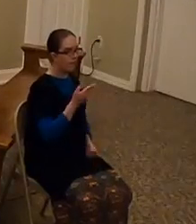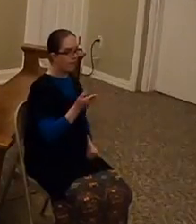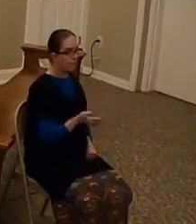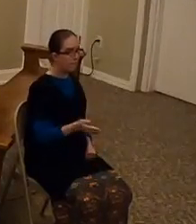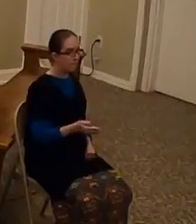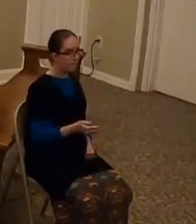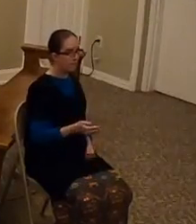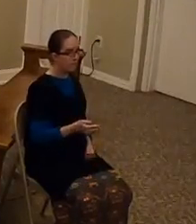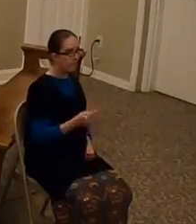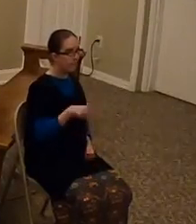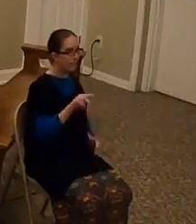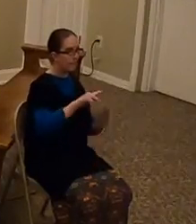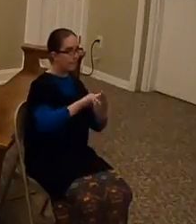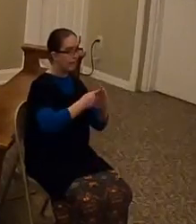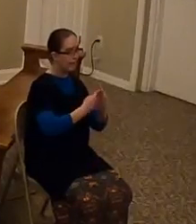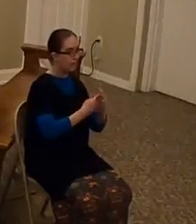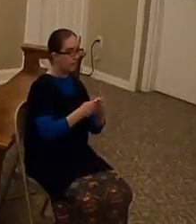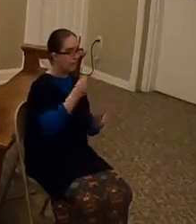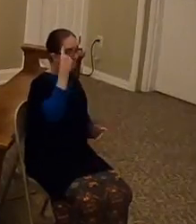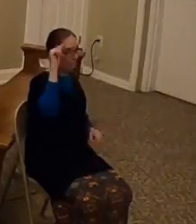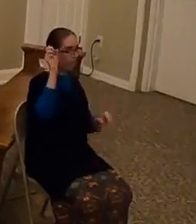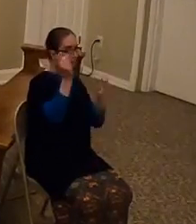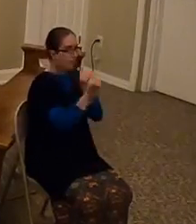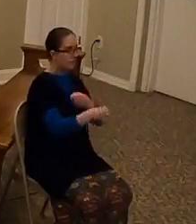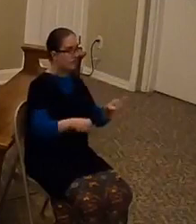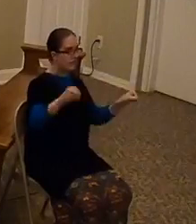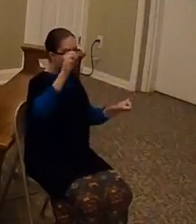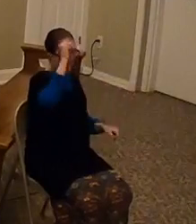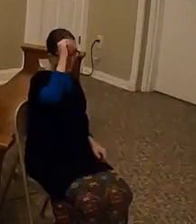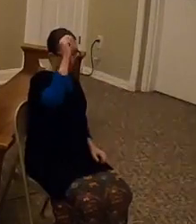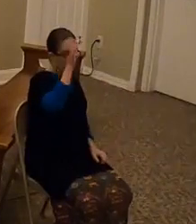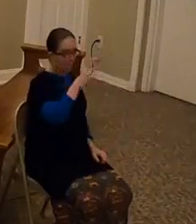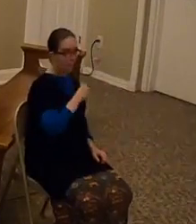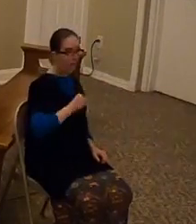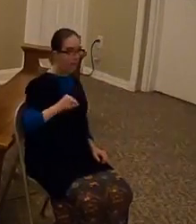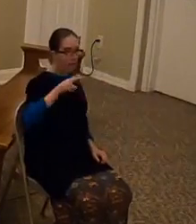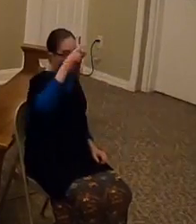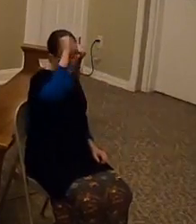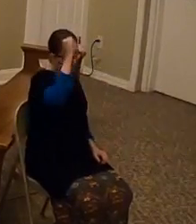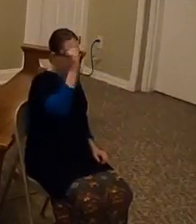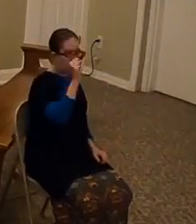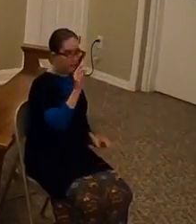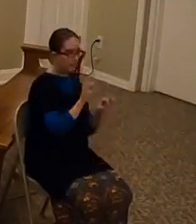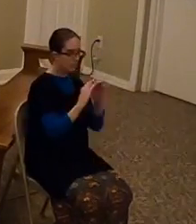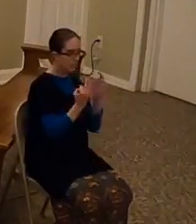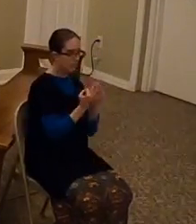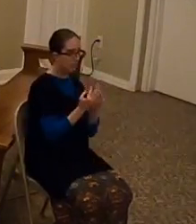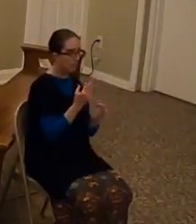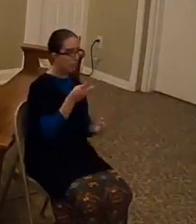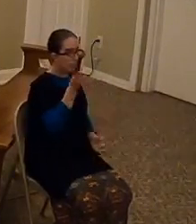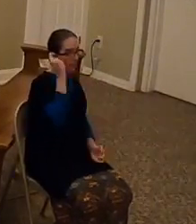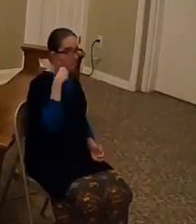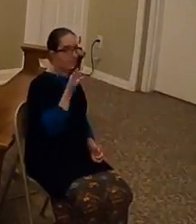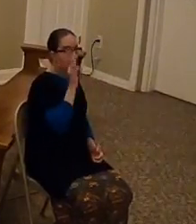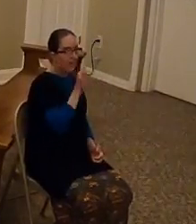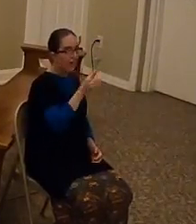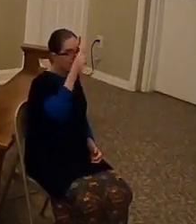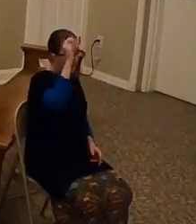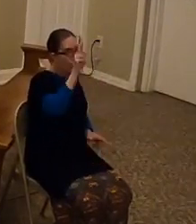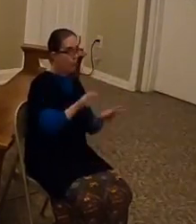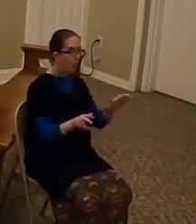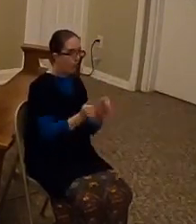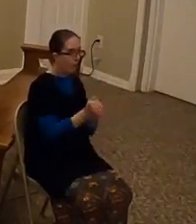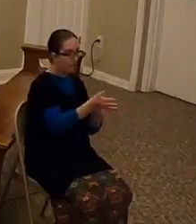Hallelujah. The key for saving him and his family was the fact that he walked with God.